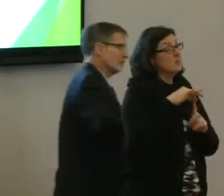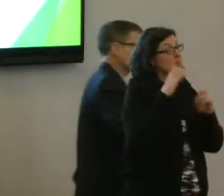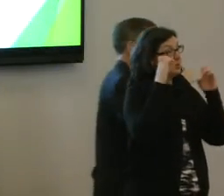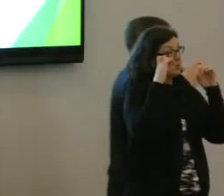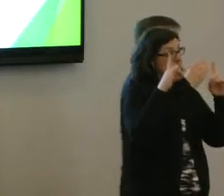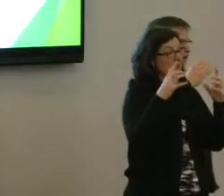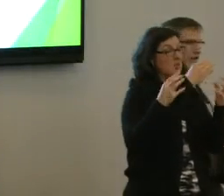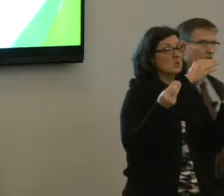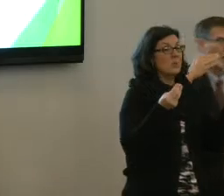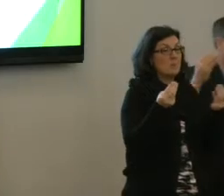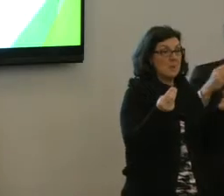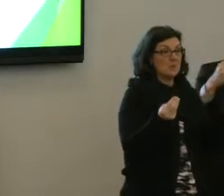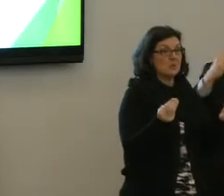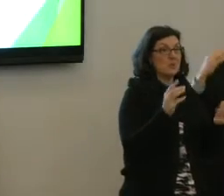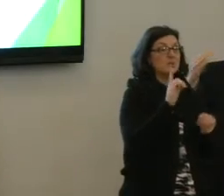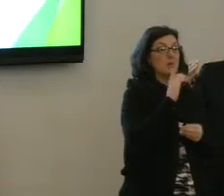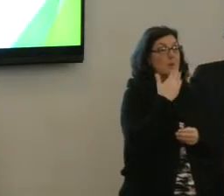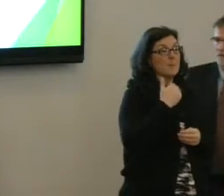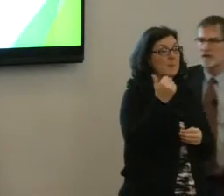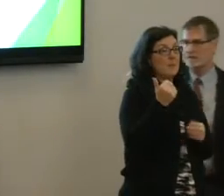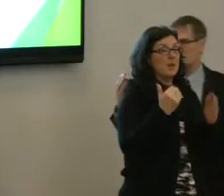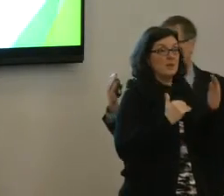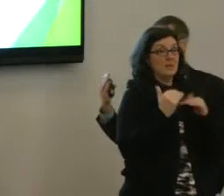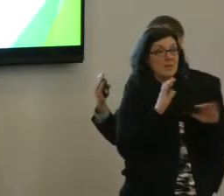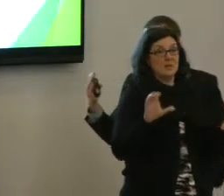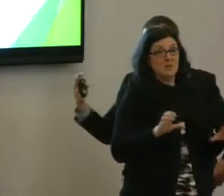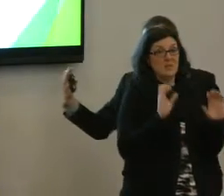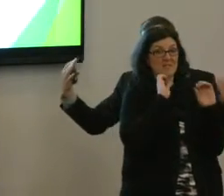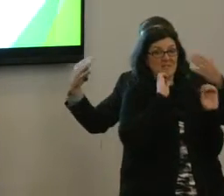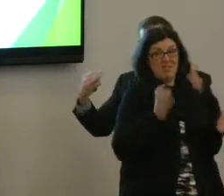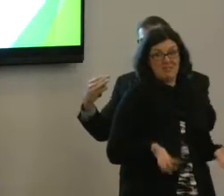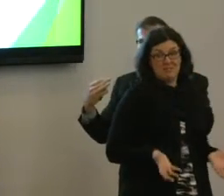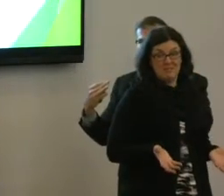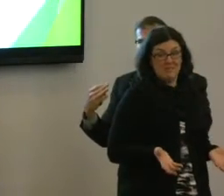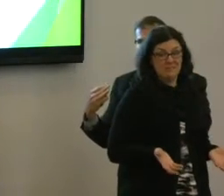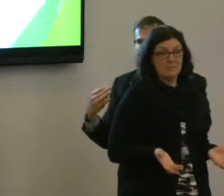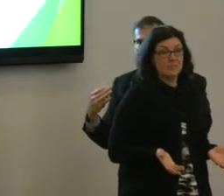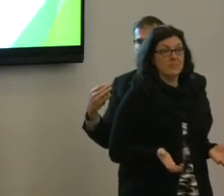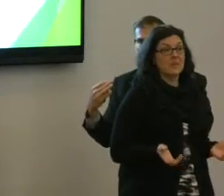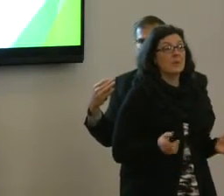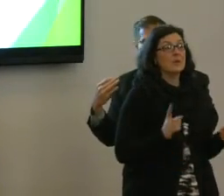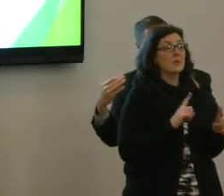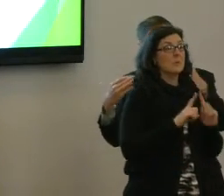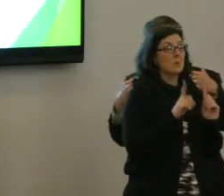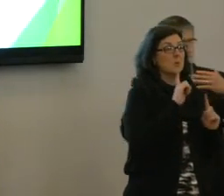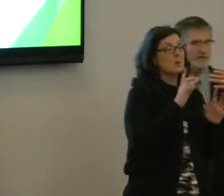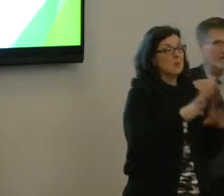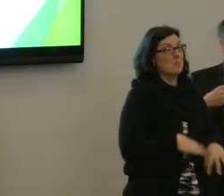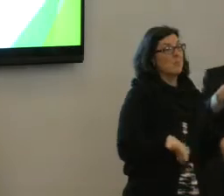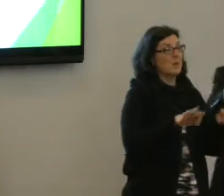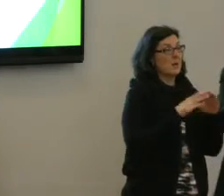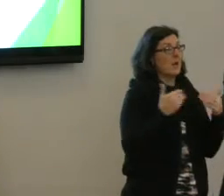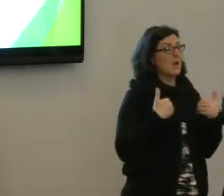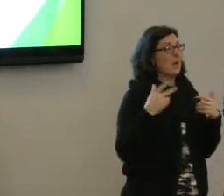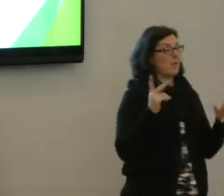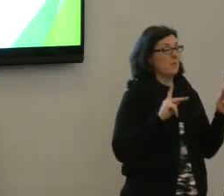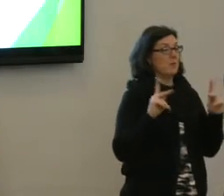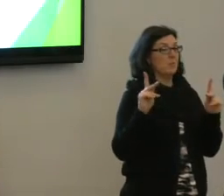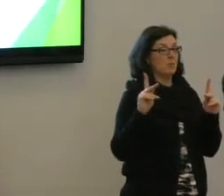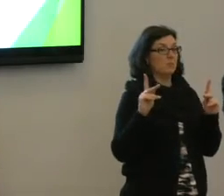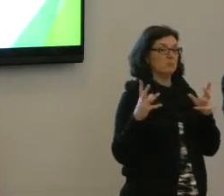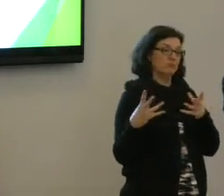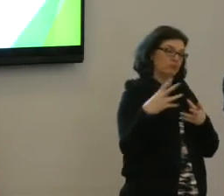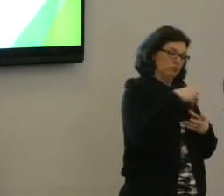education ministries are a whole lot better than doing nothing, and it's getting people there. But if there are needs for people to be